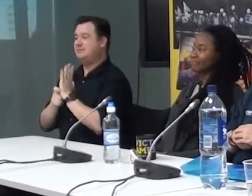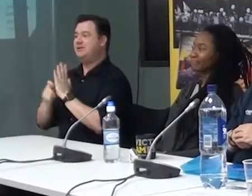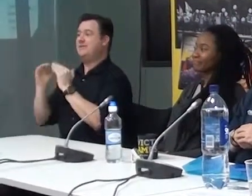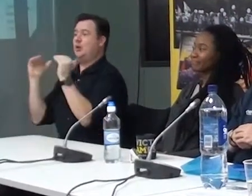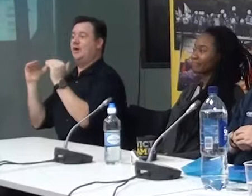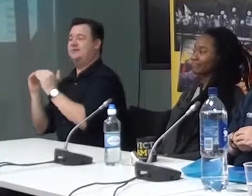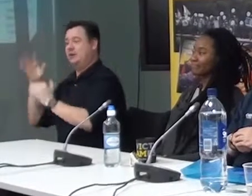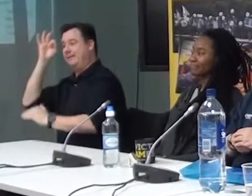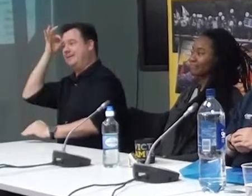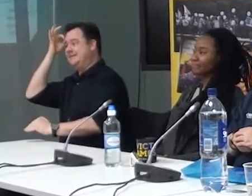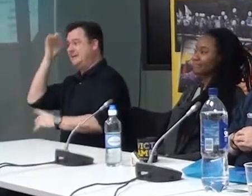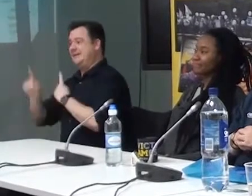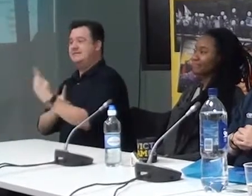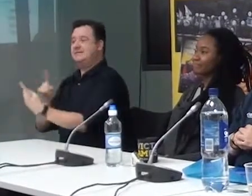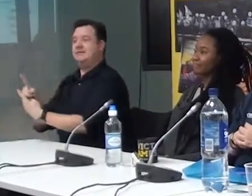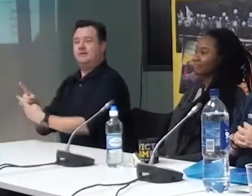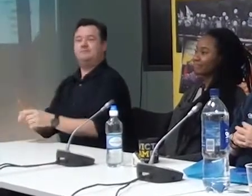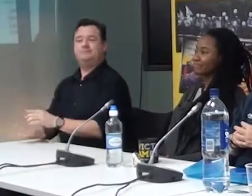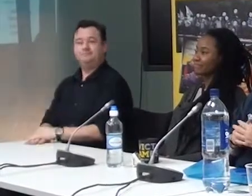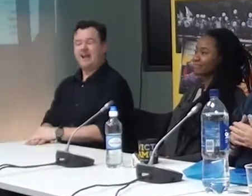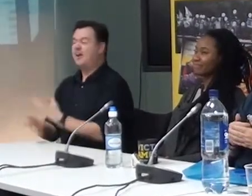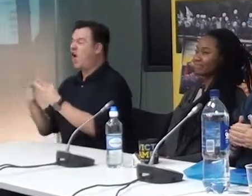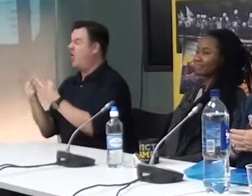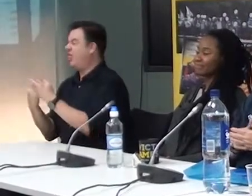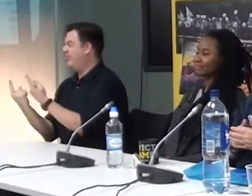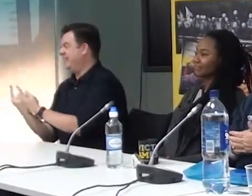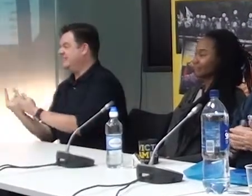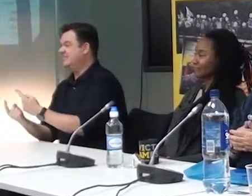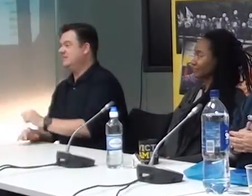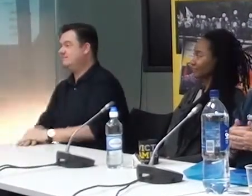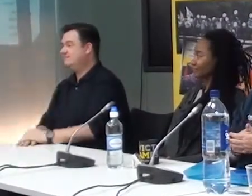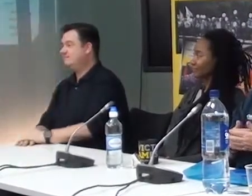member of DPAC and a lot of other things.